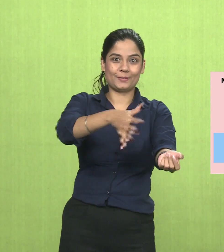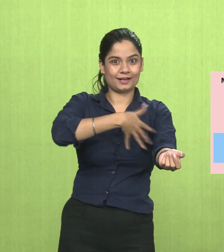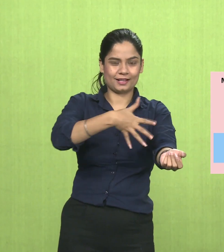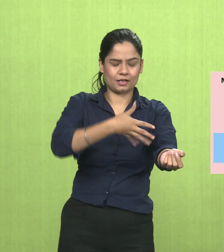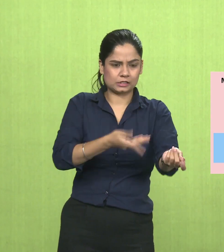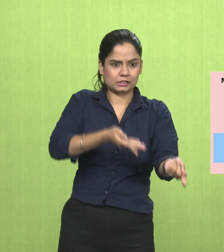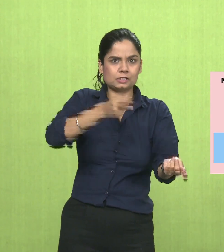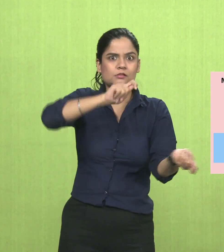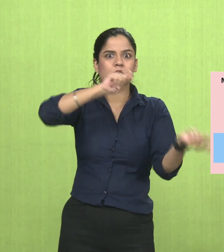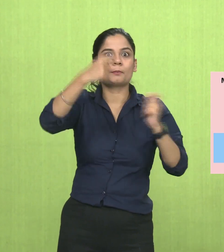diabetes,